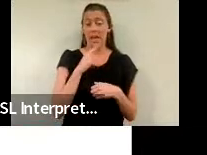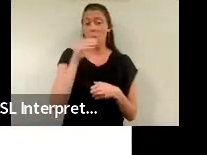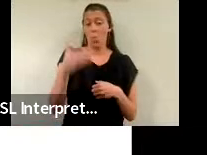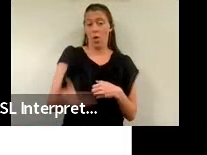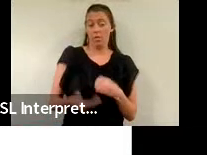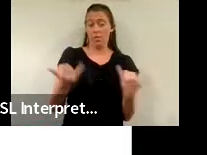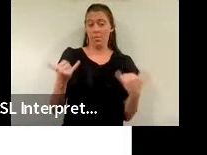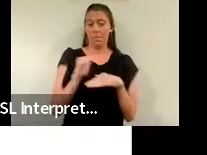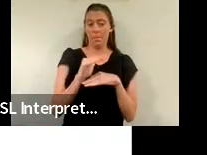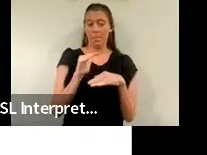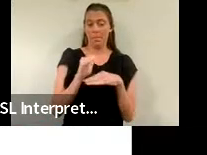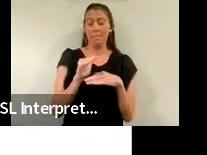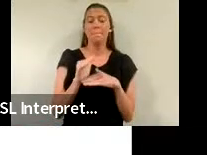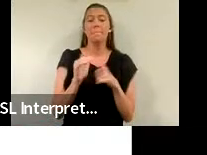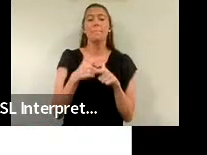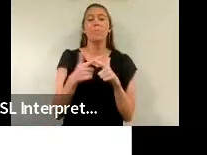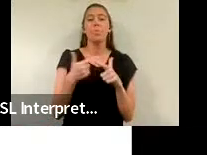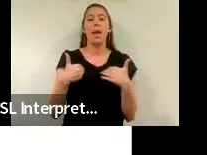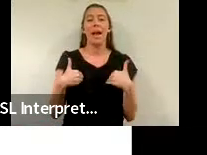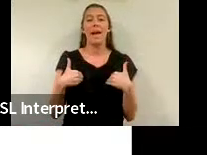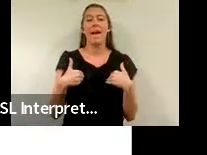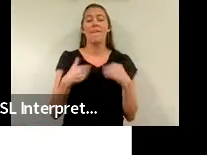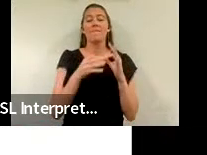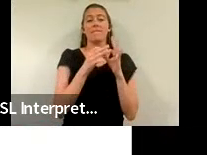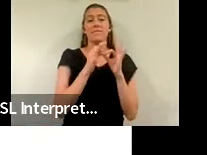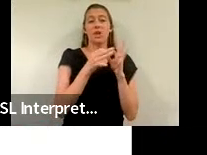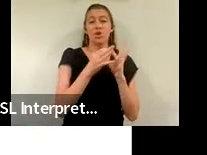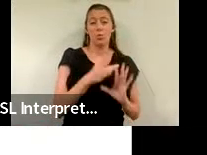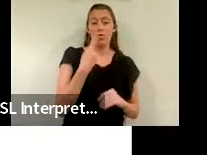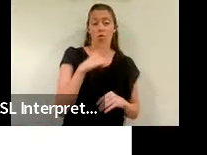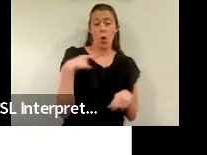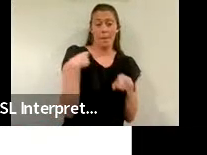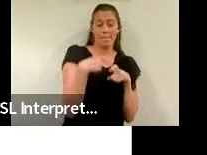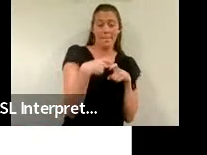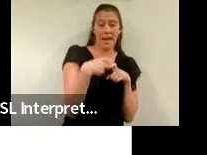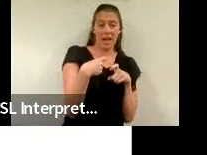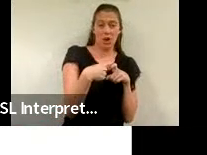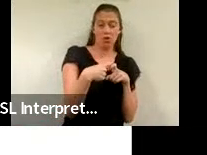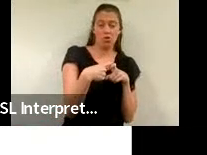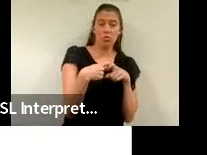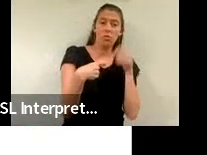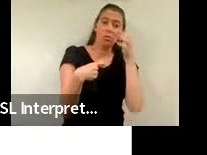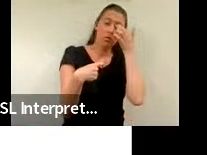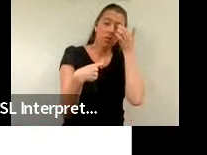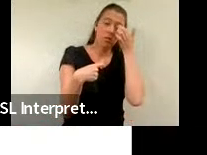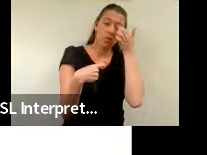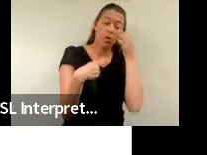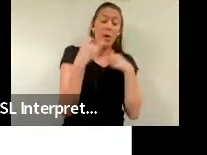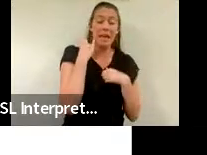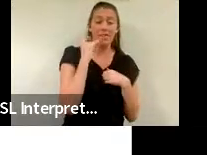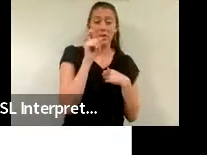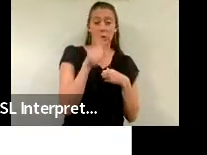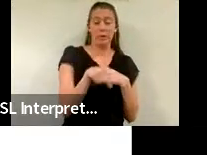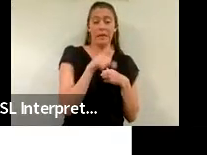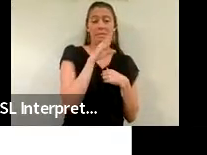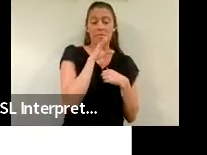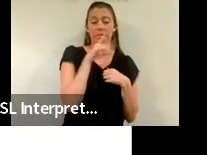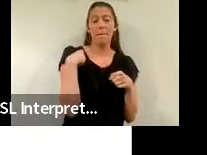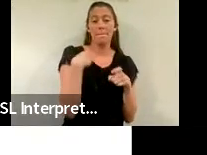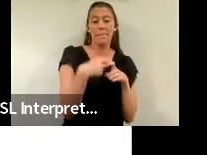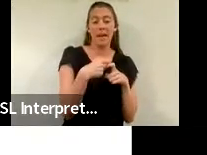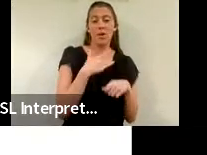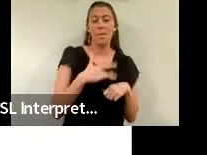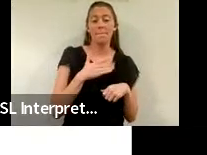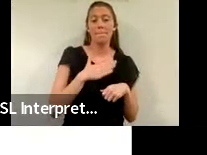have live interpretation in Spanish. So if you would select the globe with